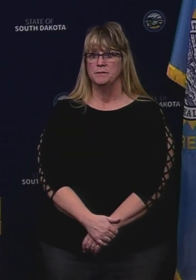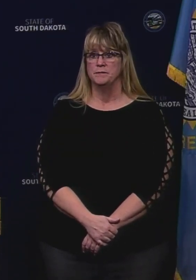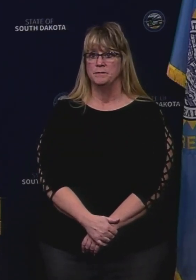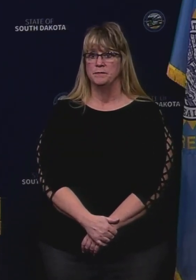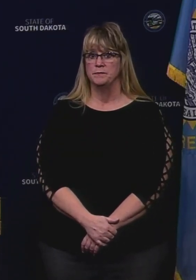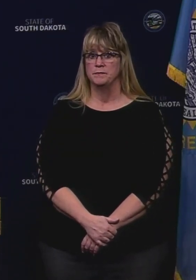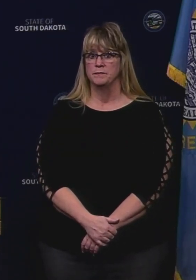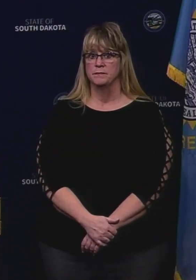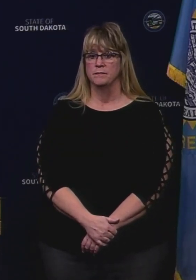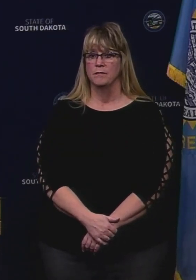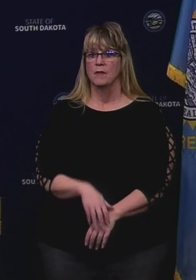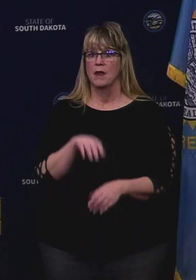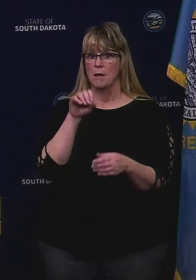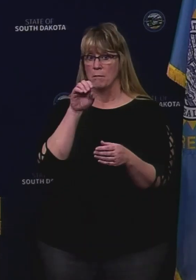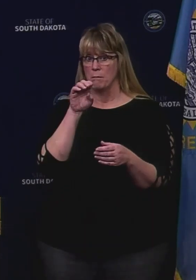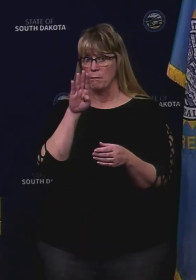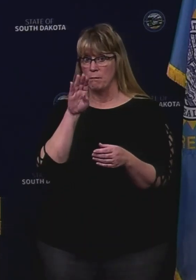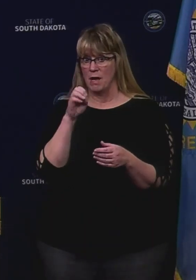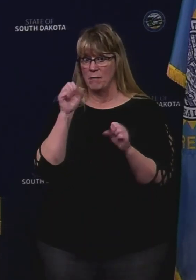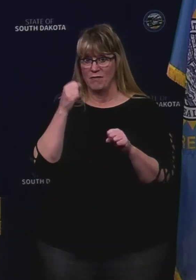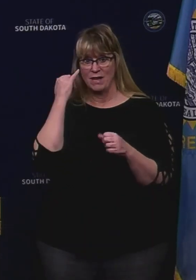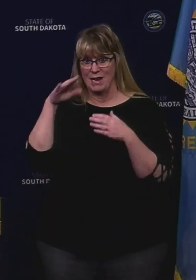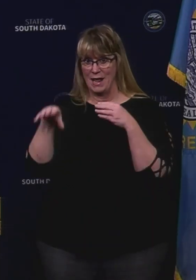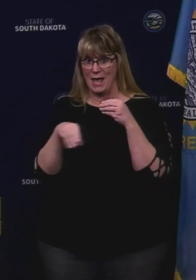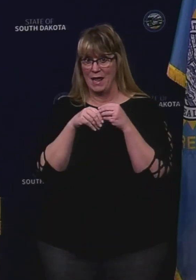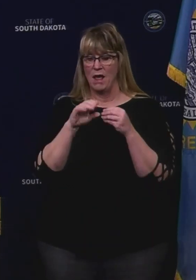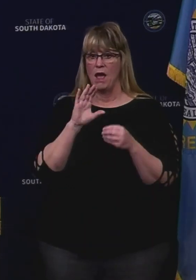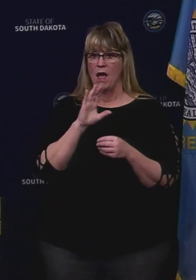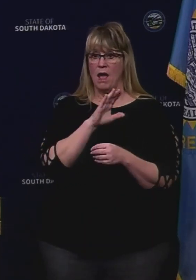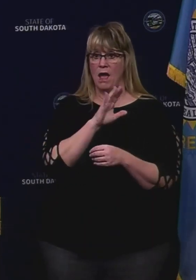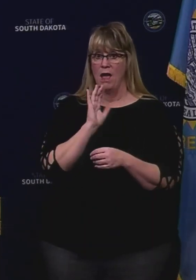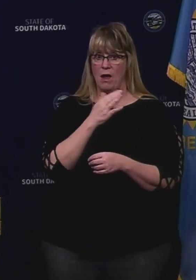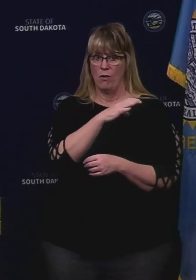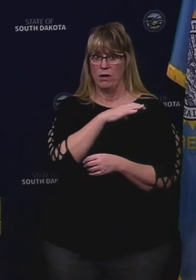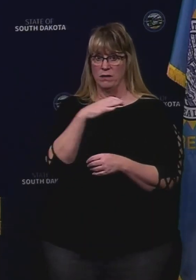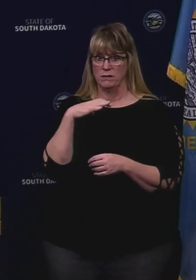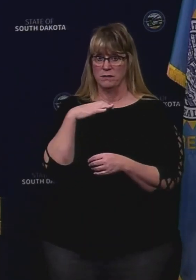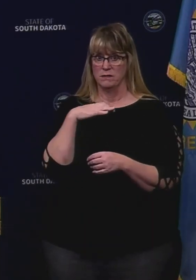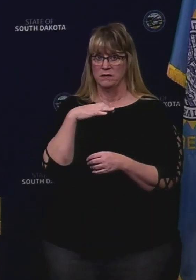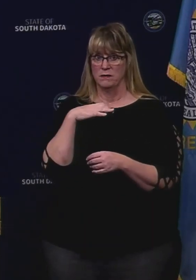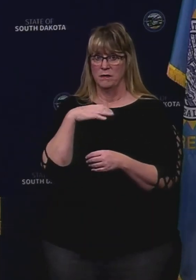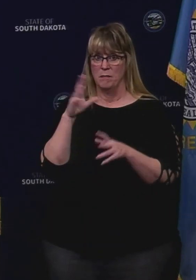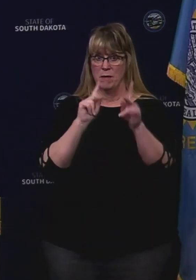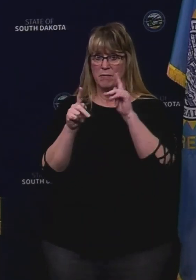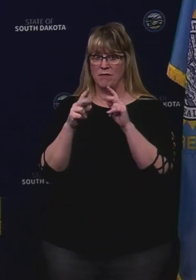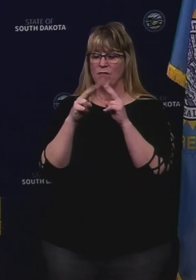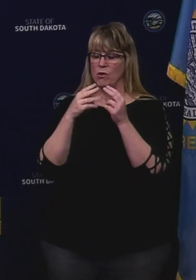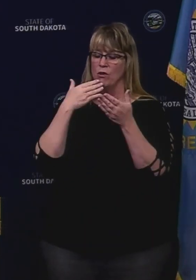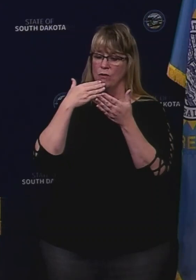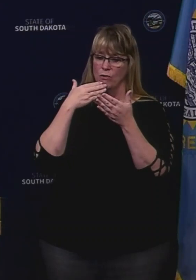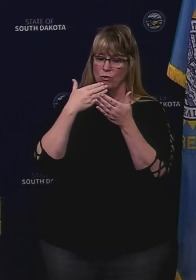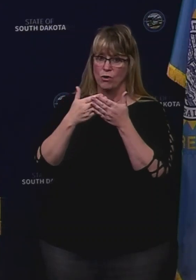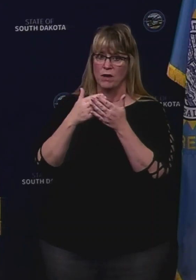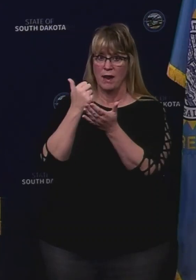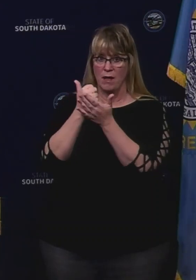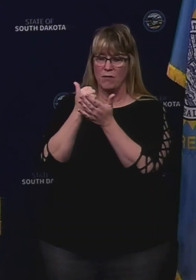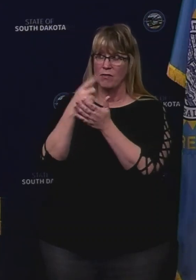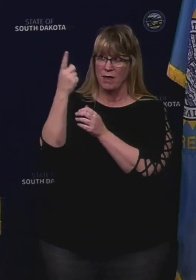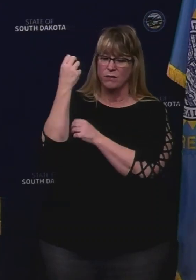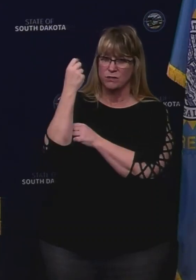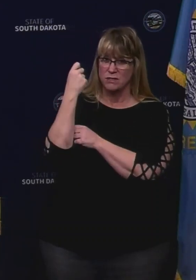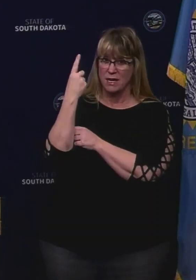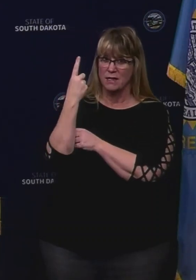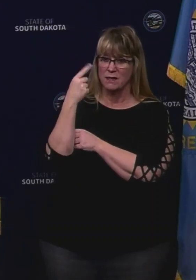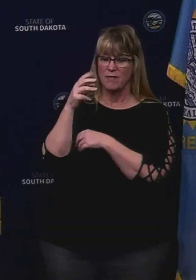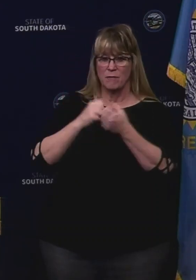I would, Bob, add to that our congressional delegation's been very helpful. They understand, and they've